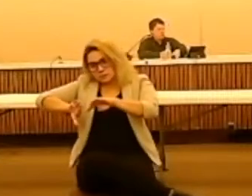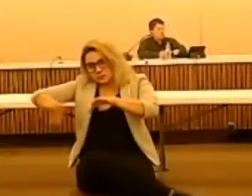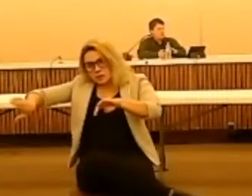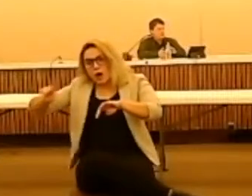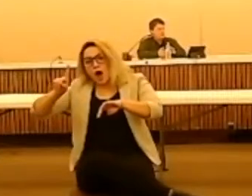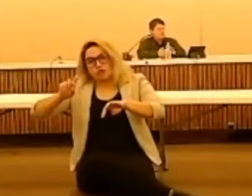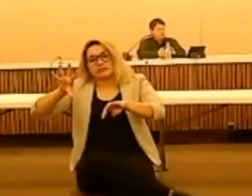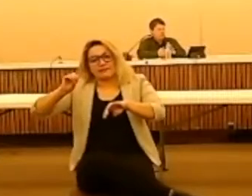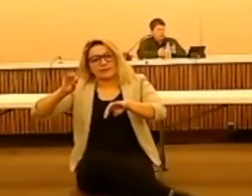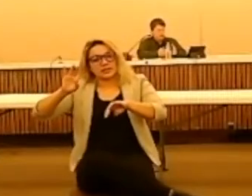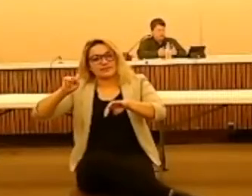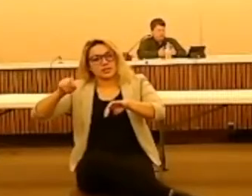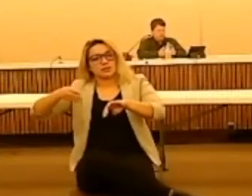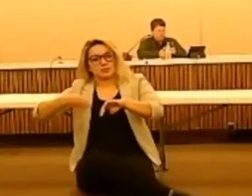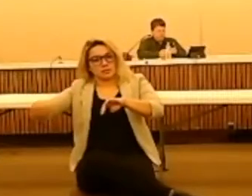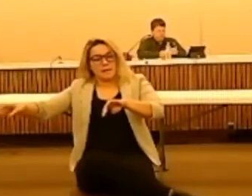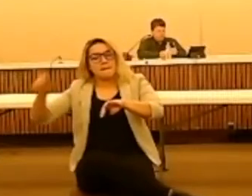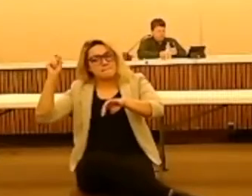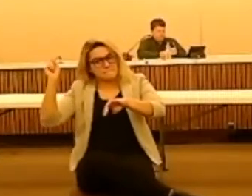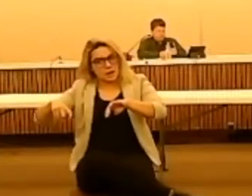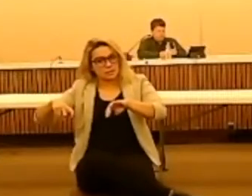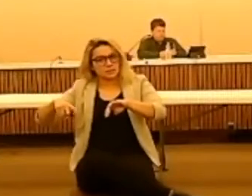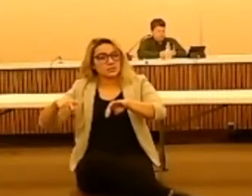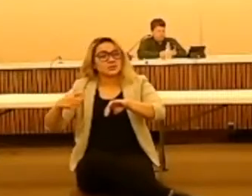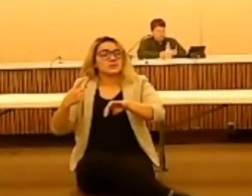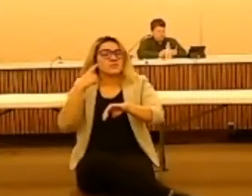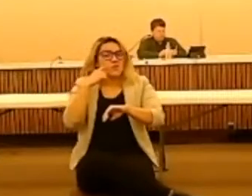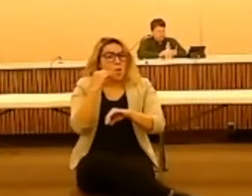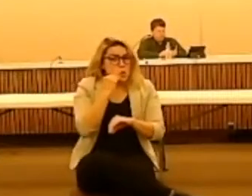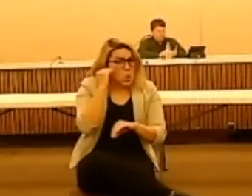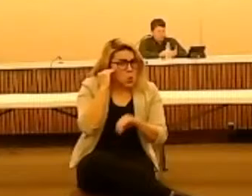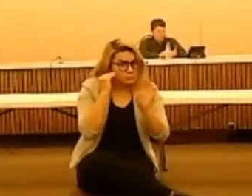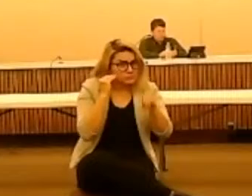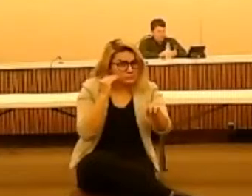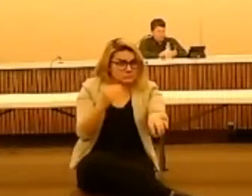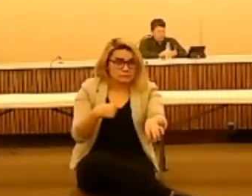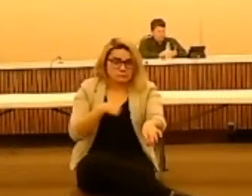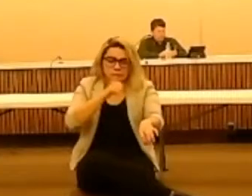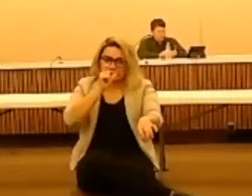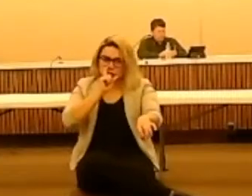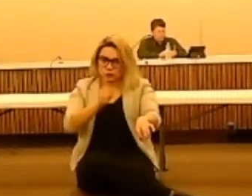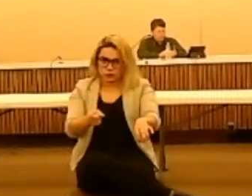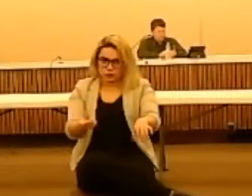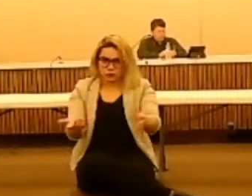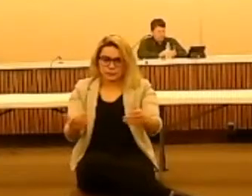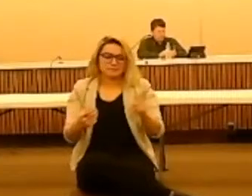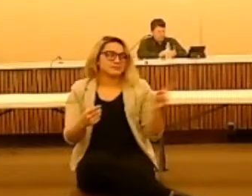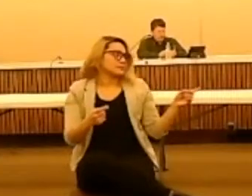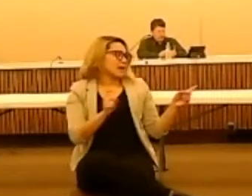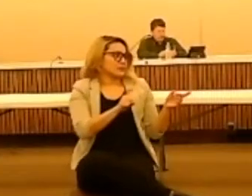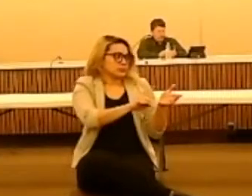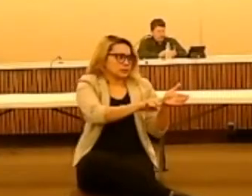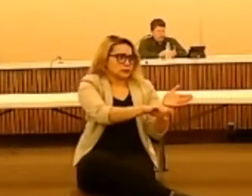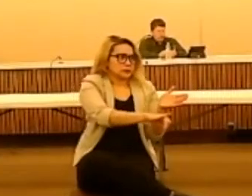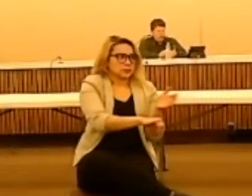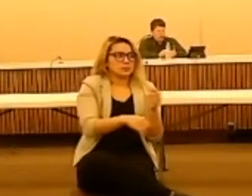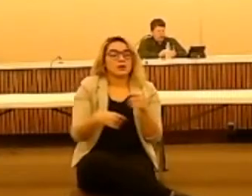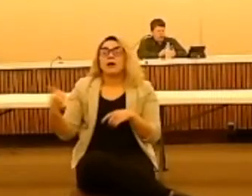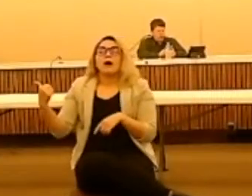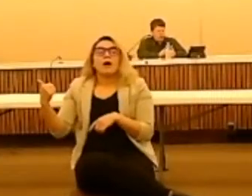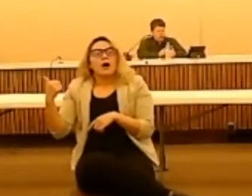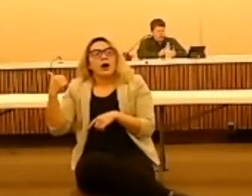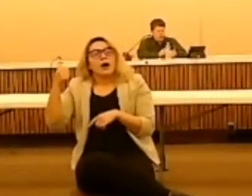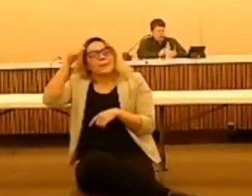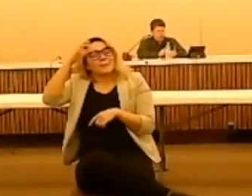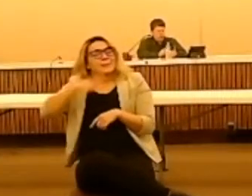code. That's all right. I recently reviewed it, Steve. I was just curious as to why the timing of the push. So